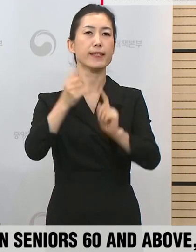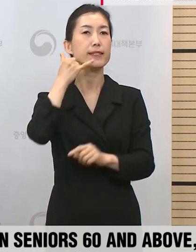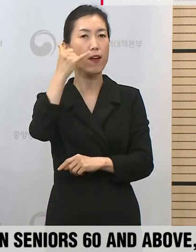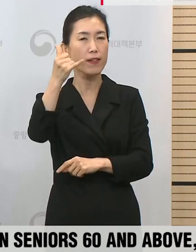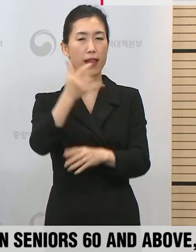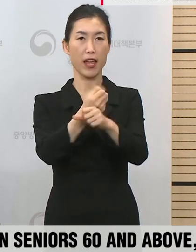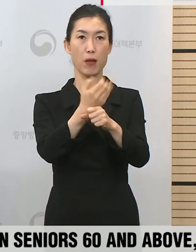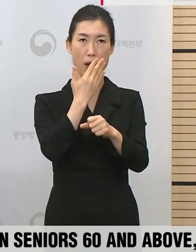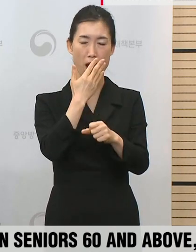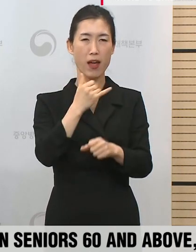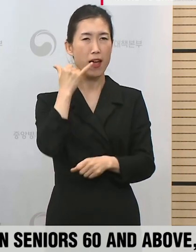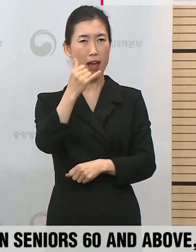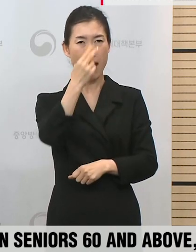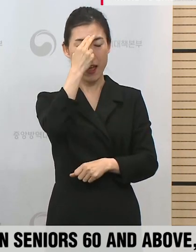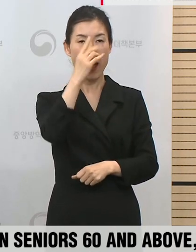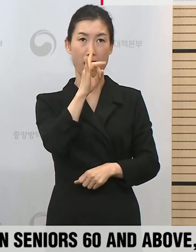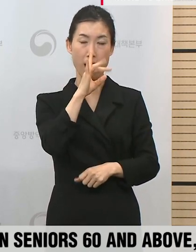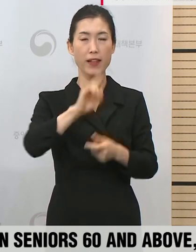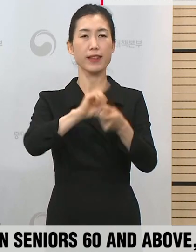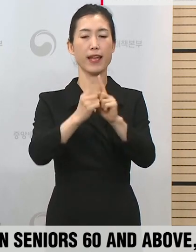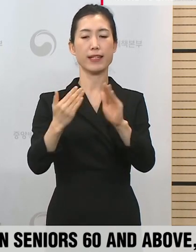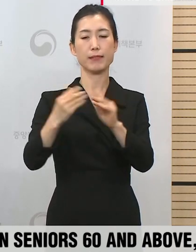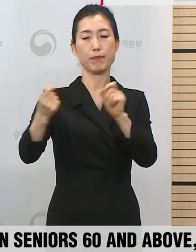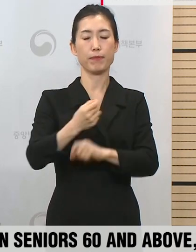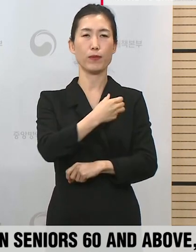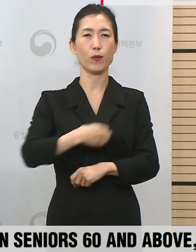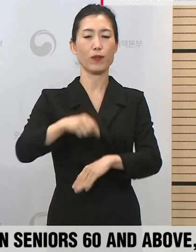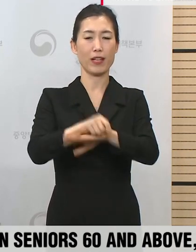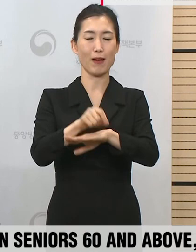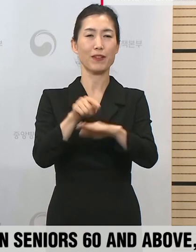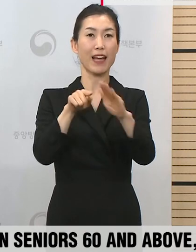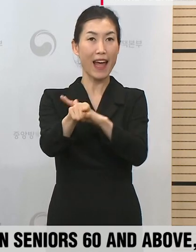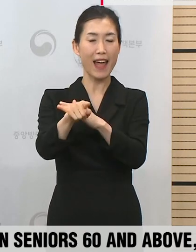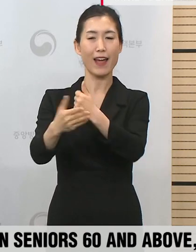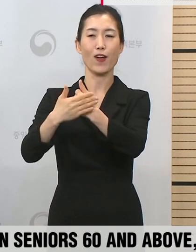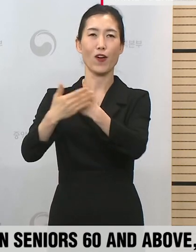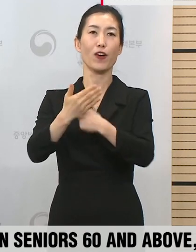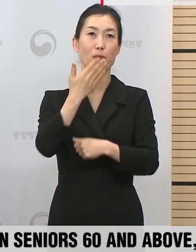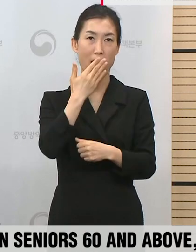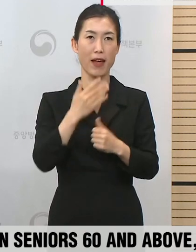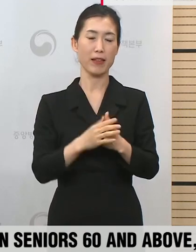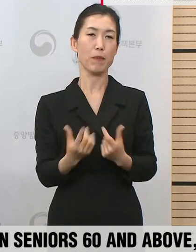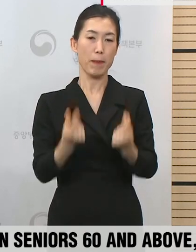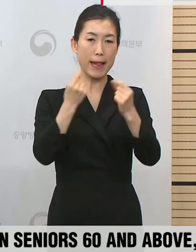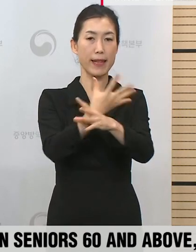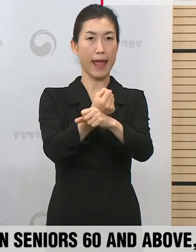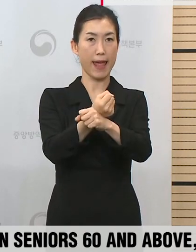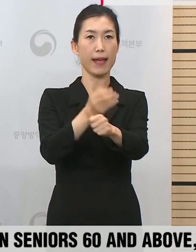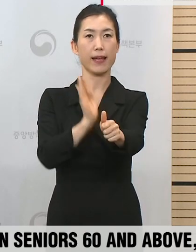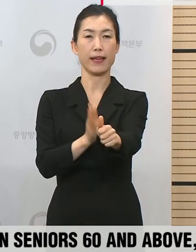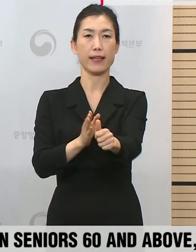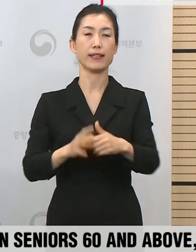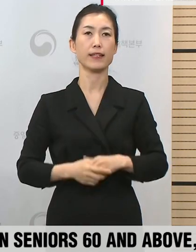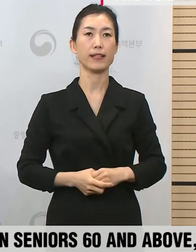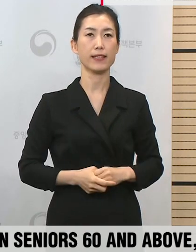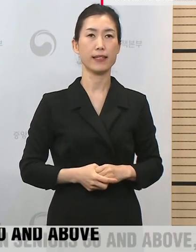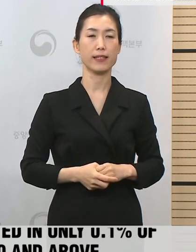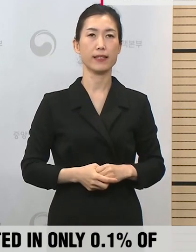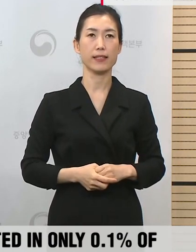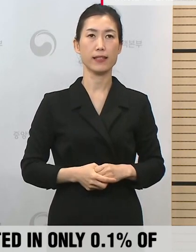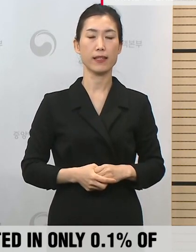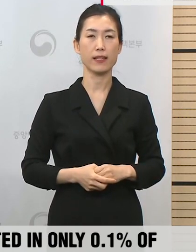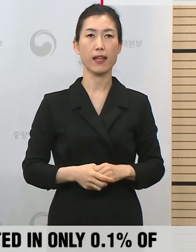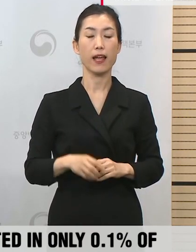is difficult, we also can utilize the call centers, and also the local community health centers are also